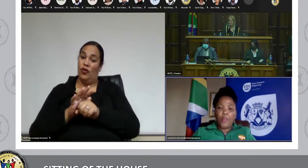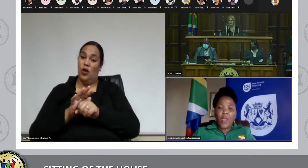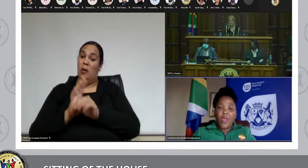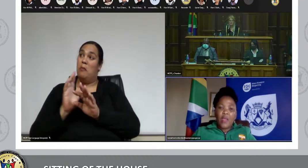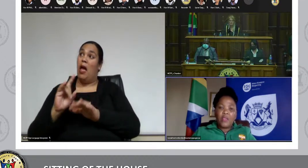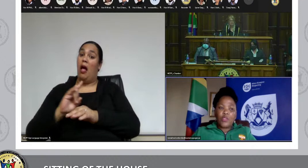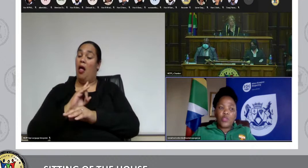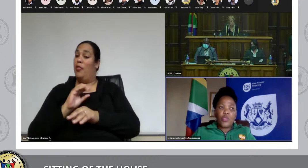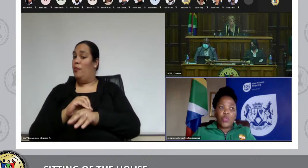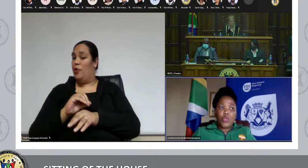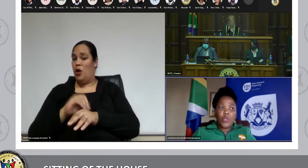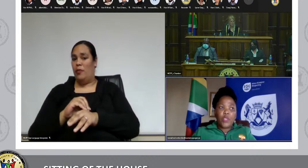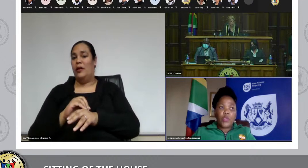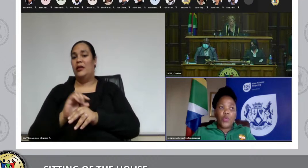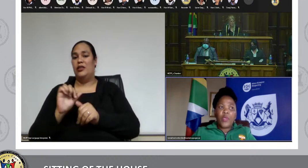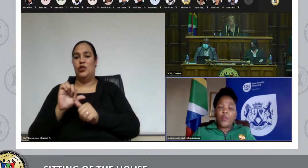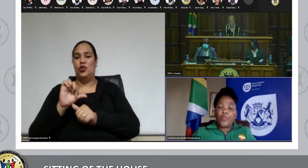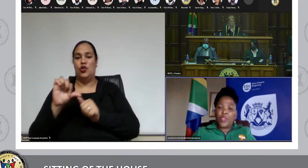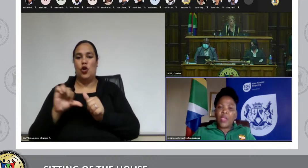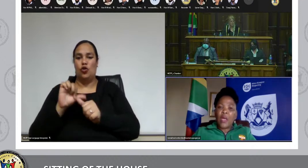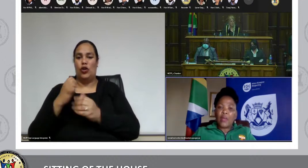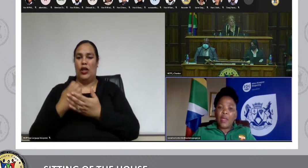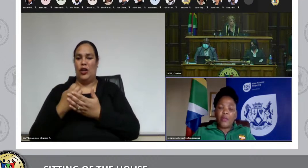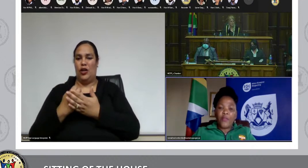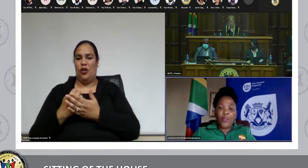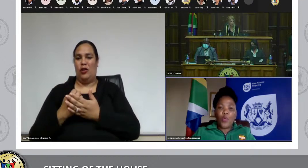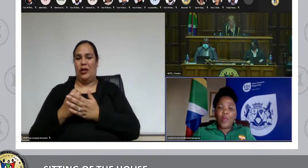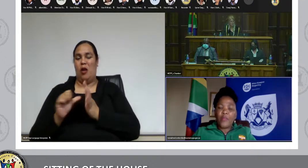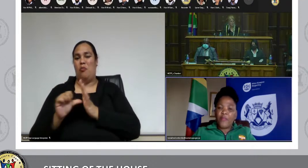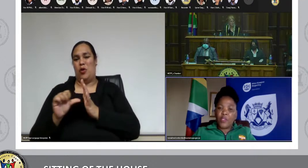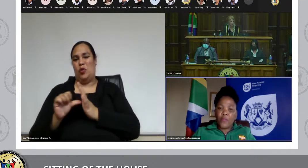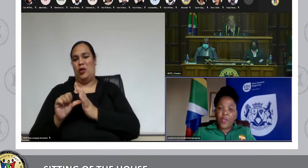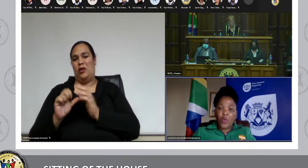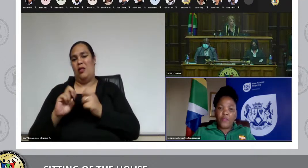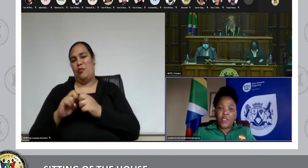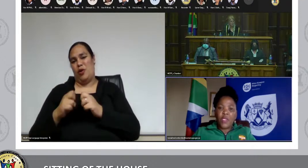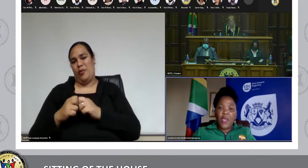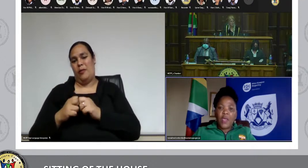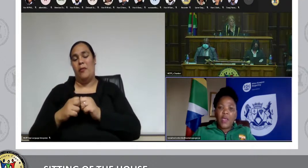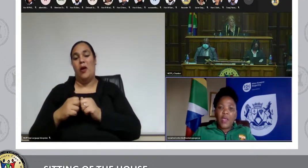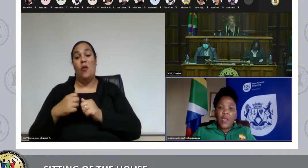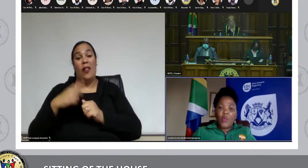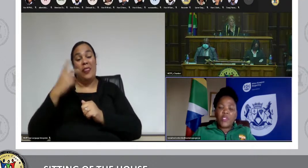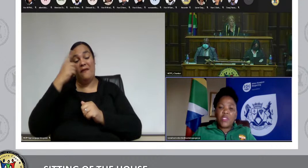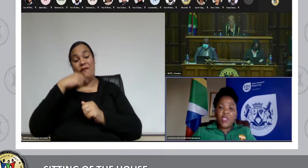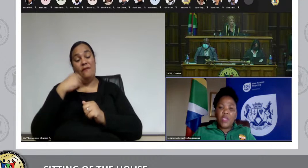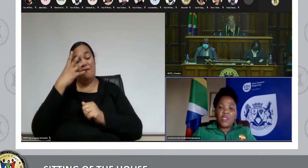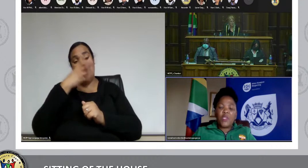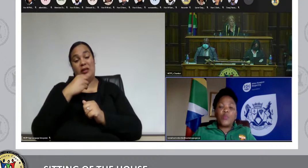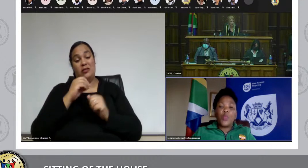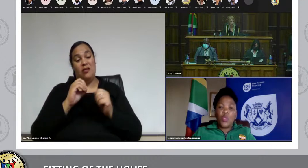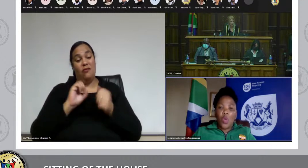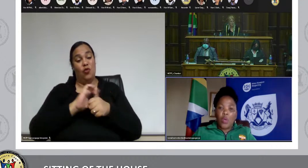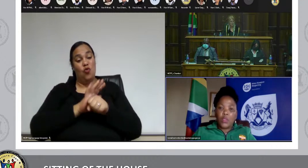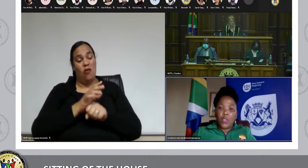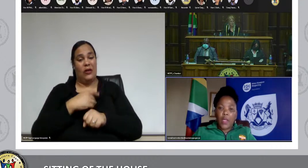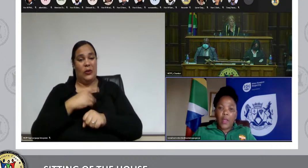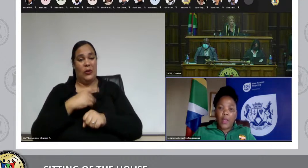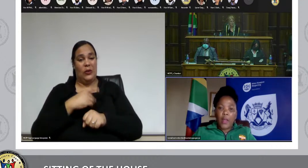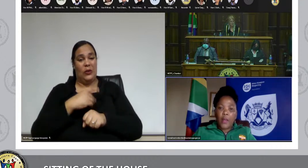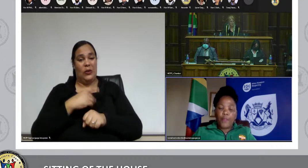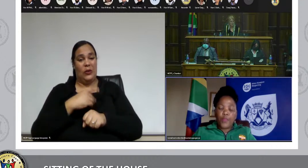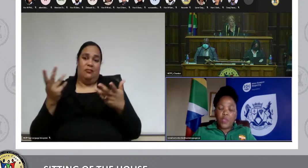health problem. It's a socio-economic and political kind of a problem. The face of the COVID, we see it's